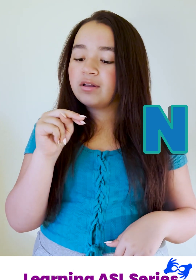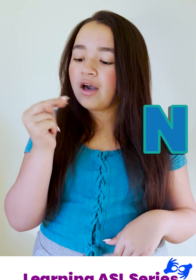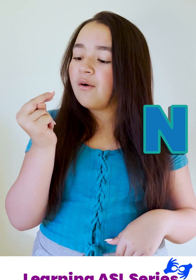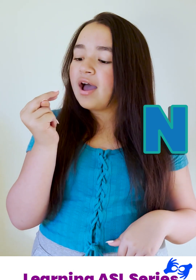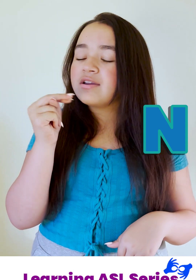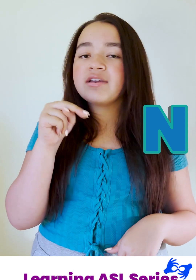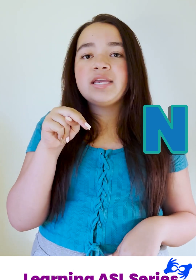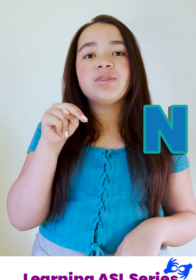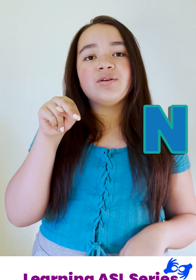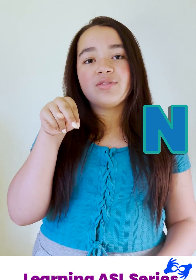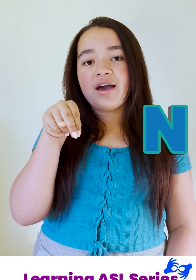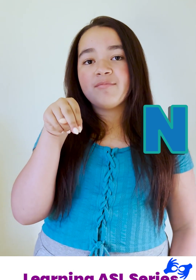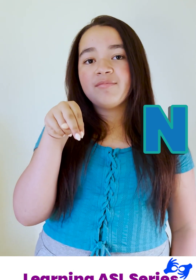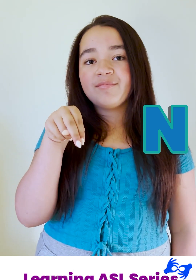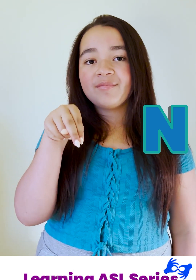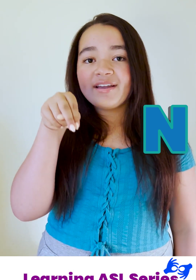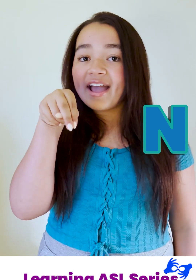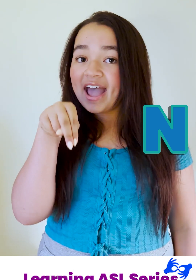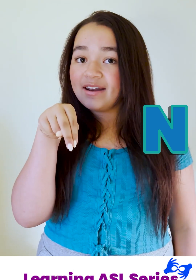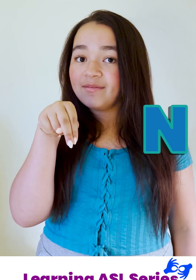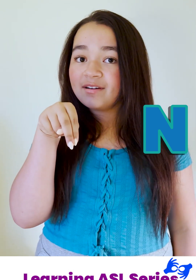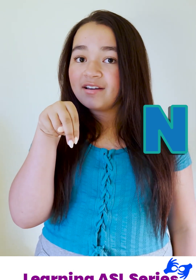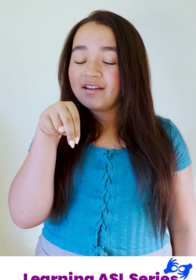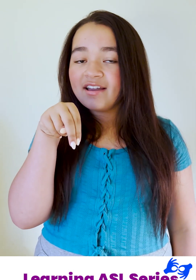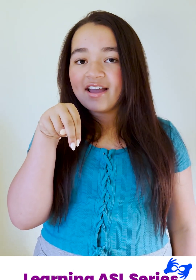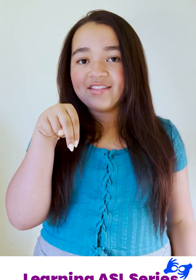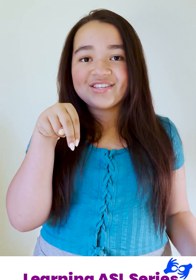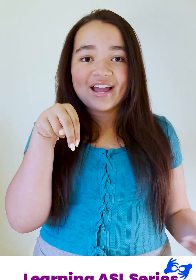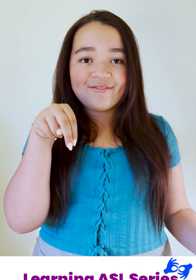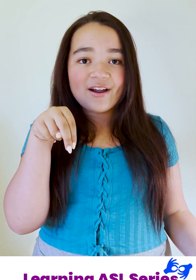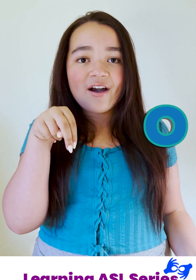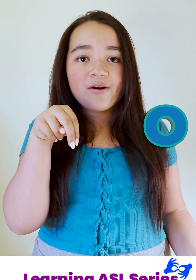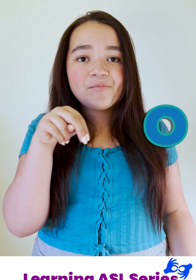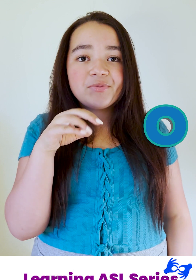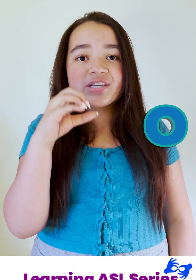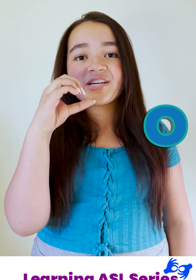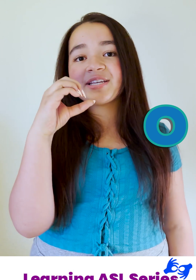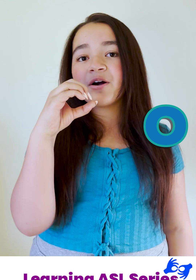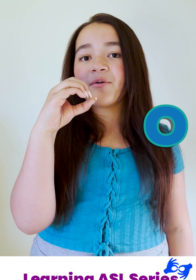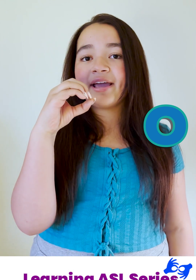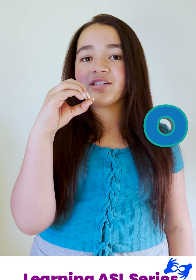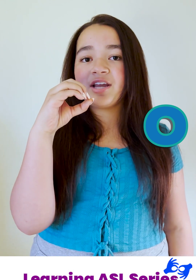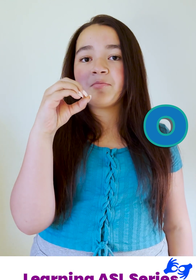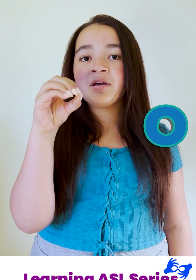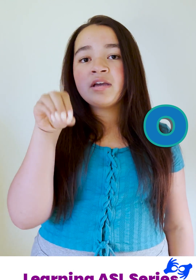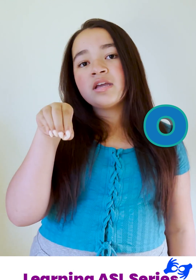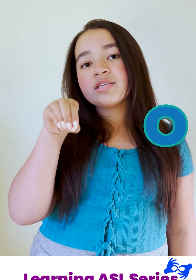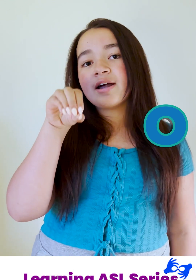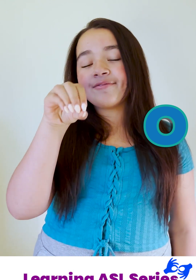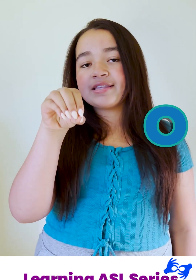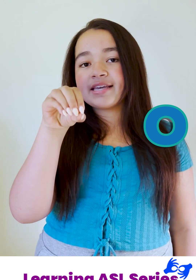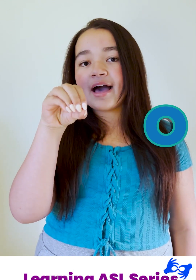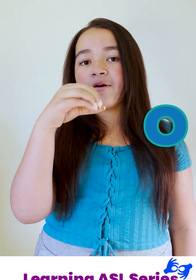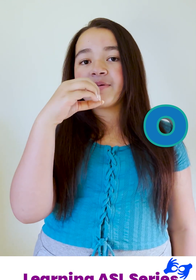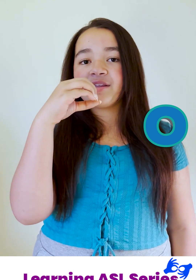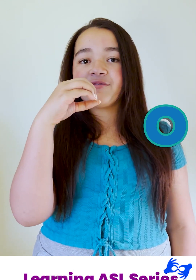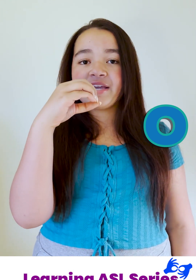go underneath your thumb. N. And the sign for O is just an O hand shape. It's not facing out, but it's